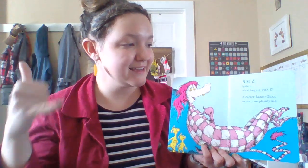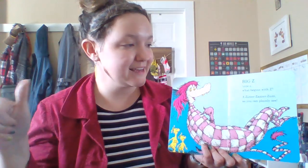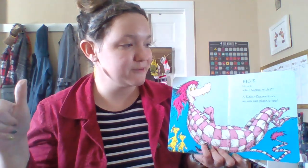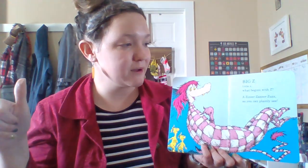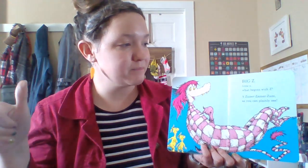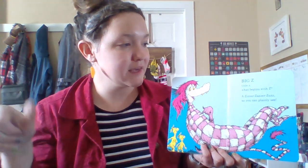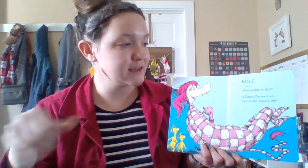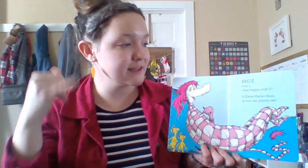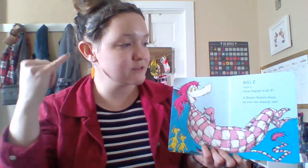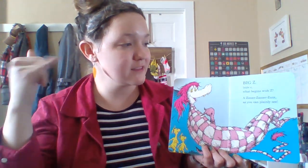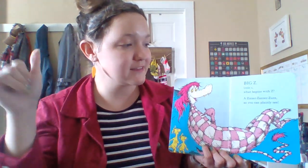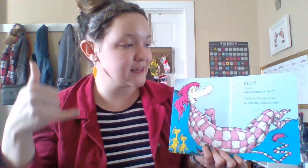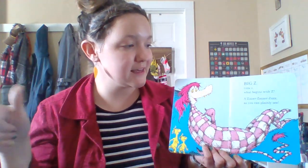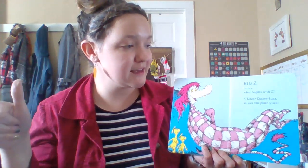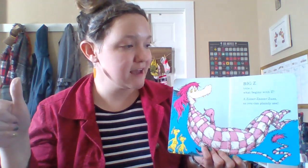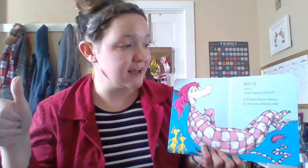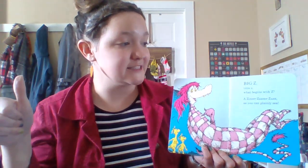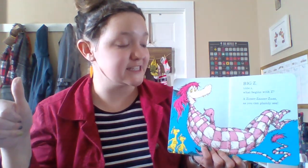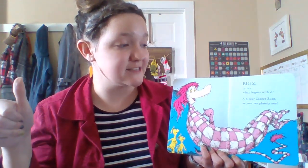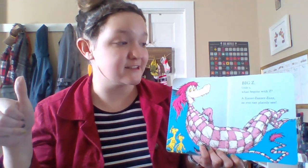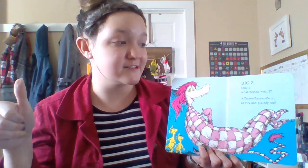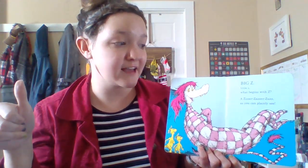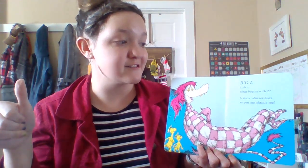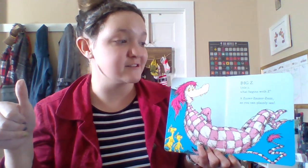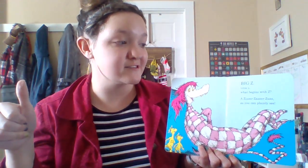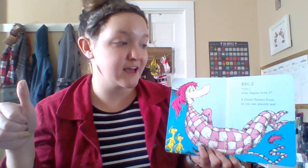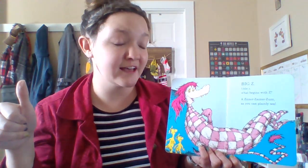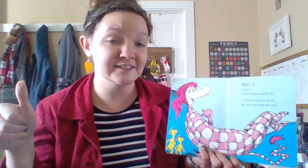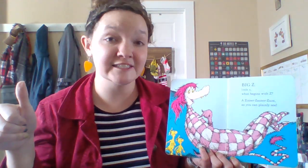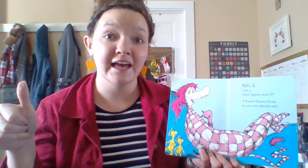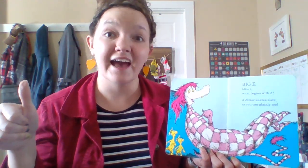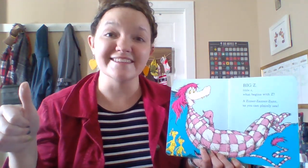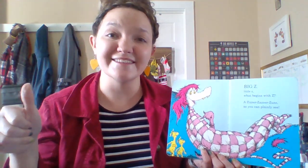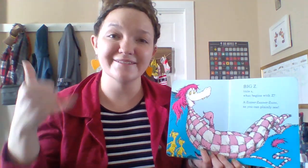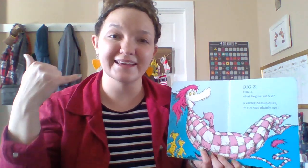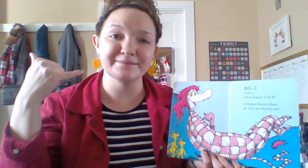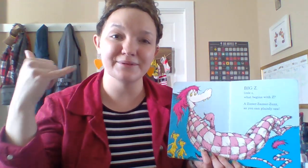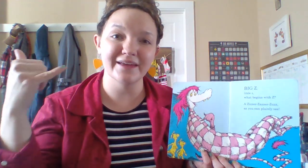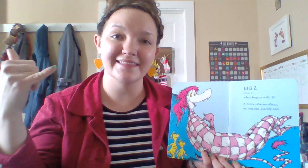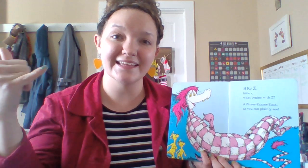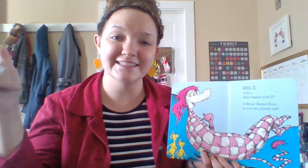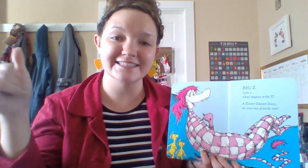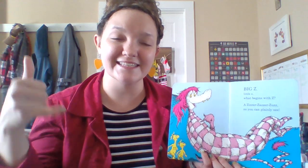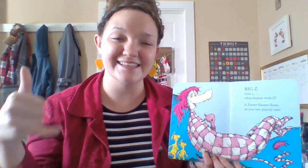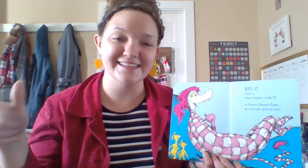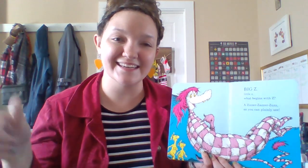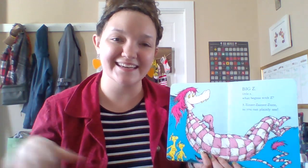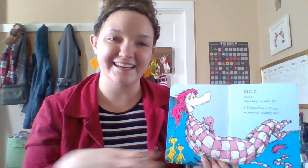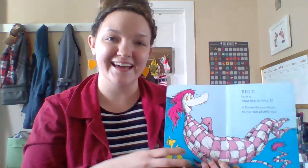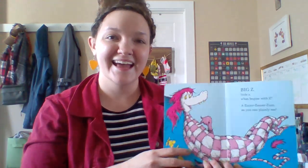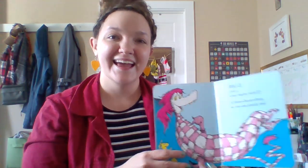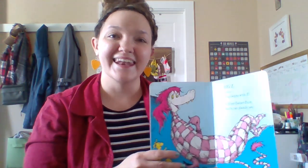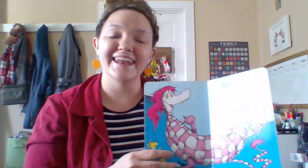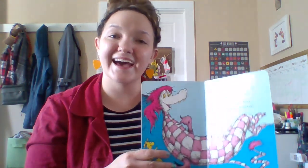Z, what begins with Z? A zzzz, as you can plainly see.